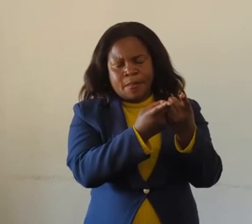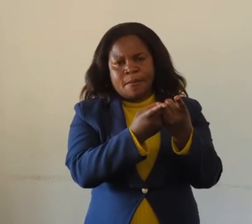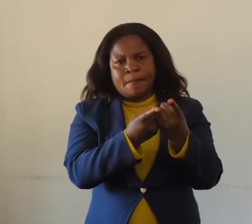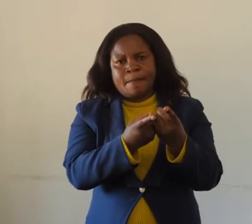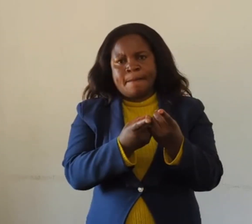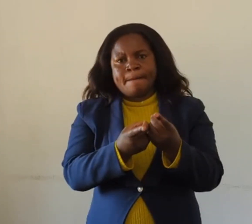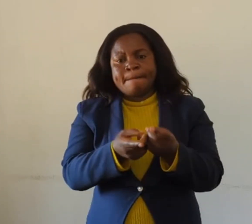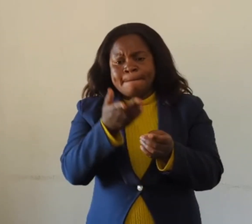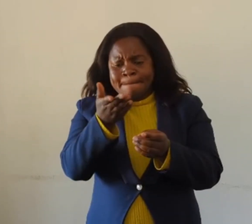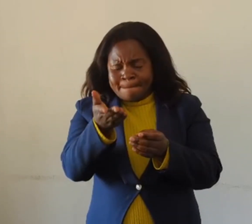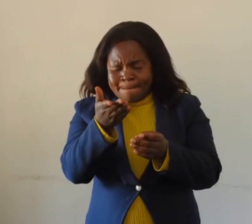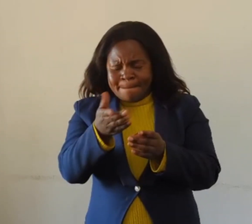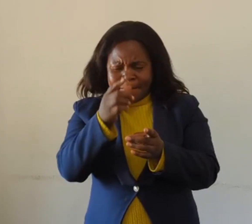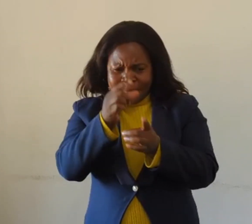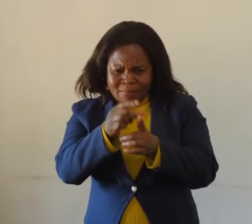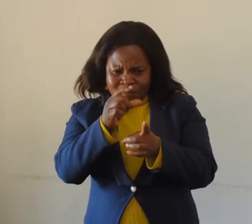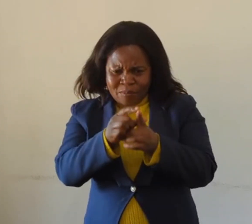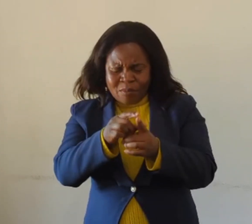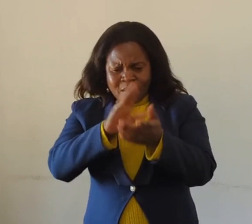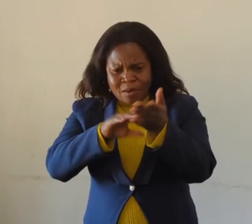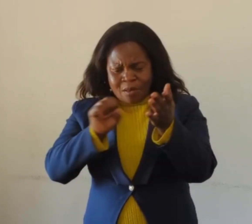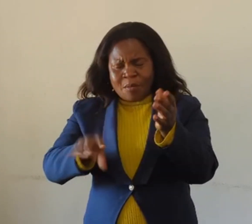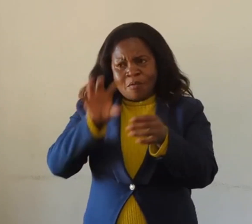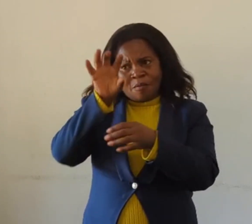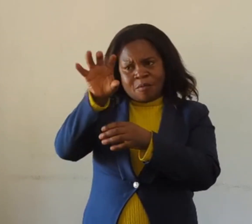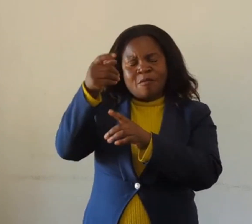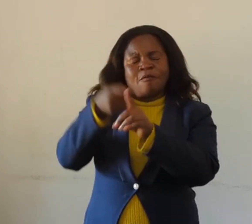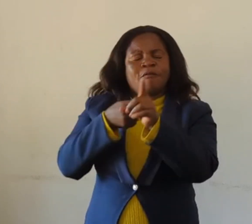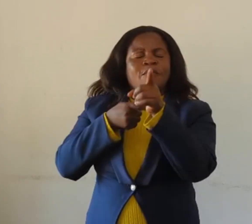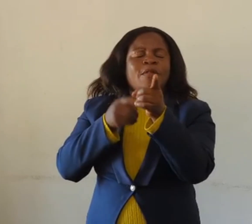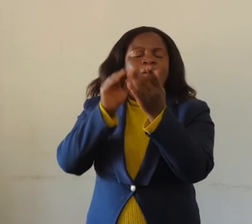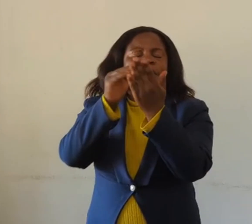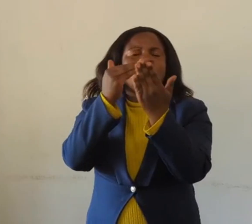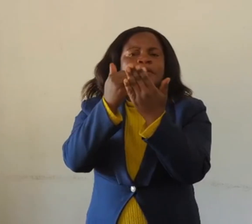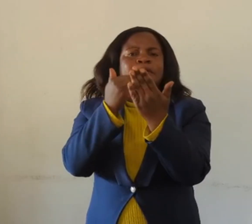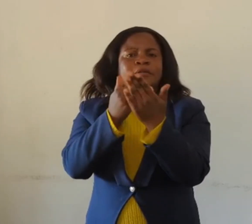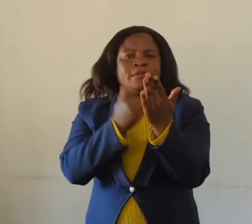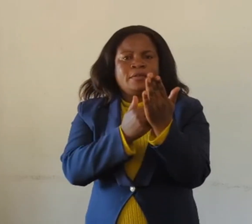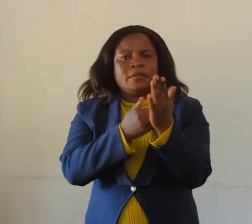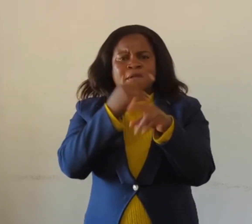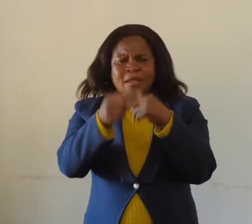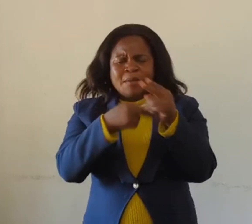amendment removes provinces from that list. So the Commission's power